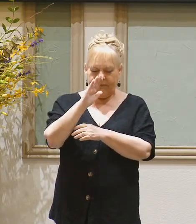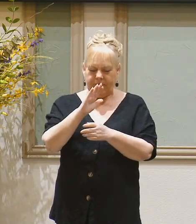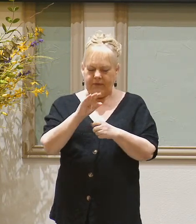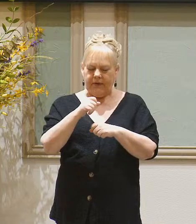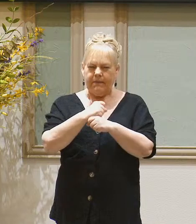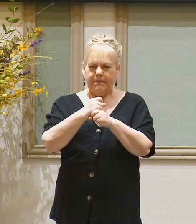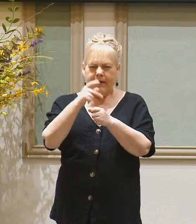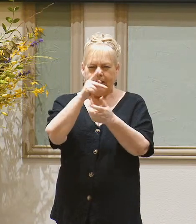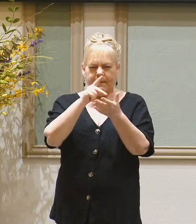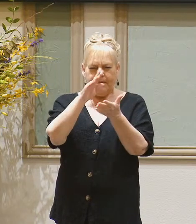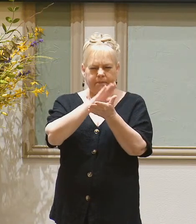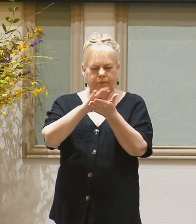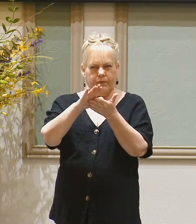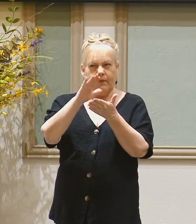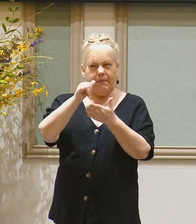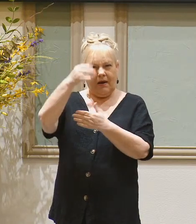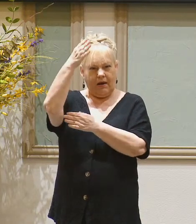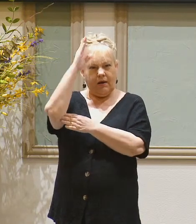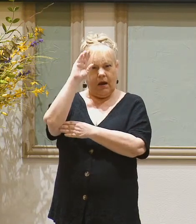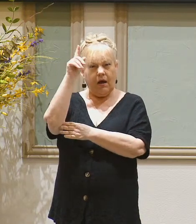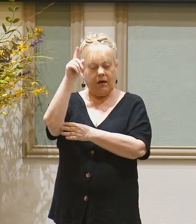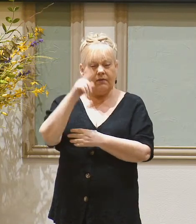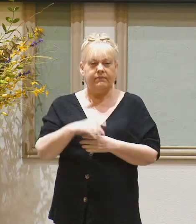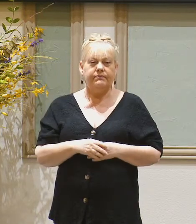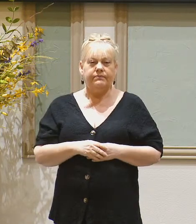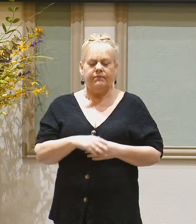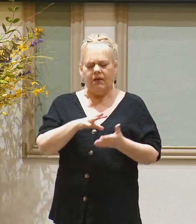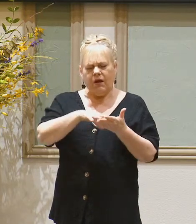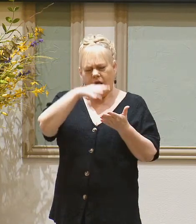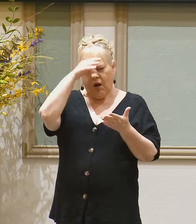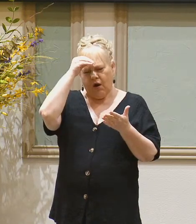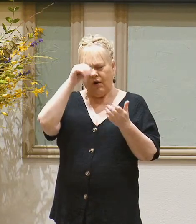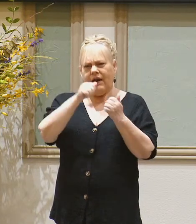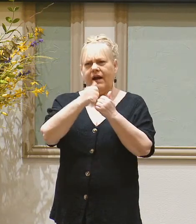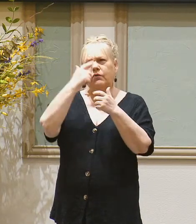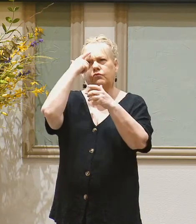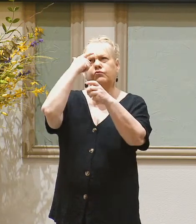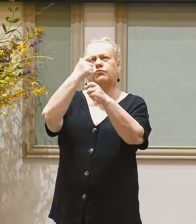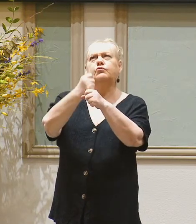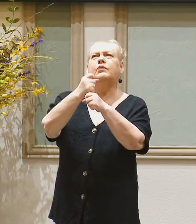purified by God, learning how to trust.